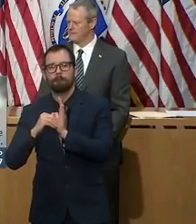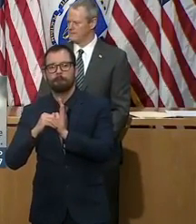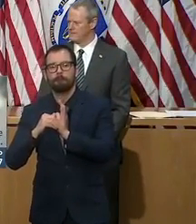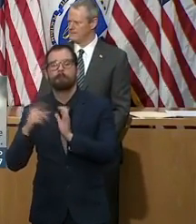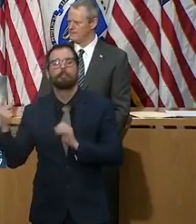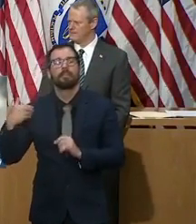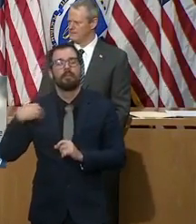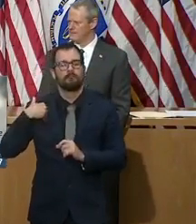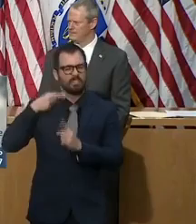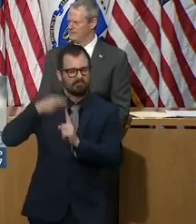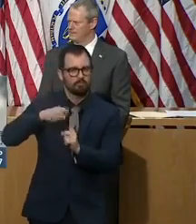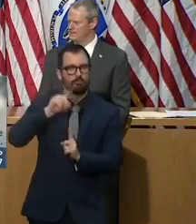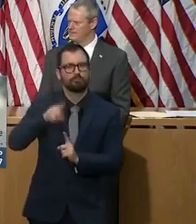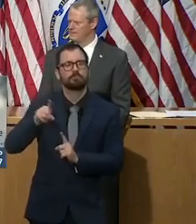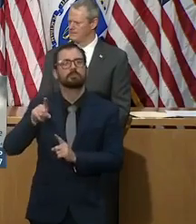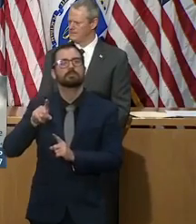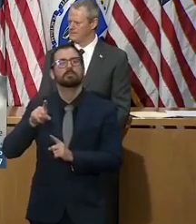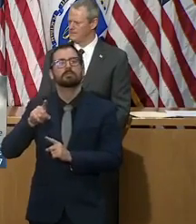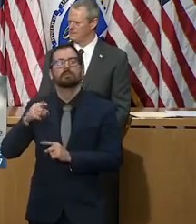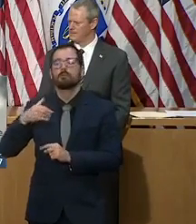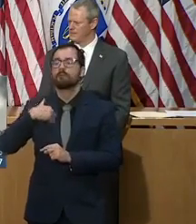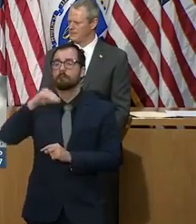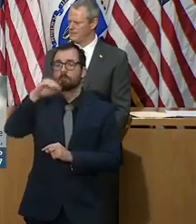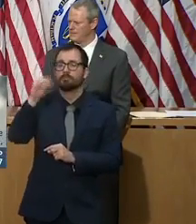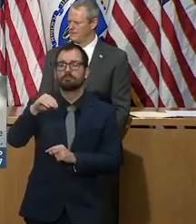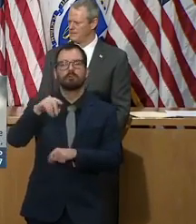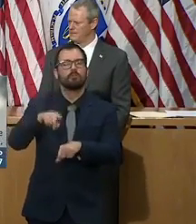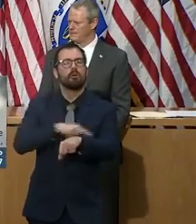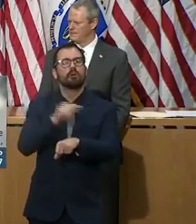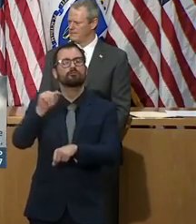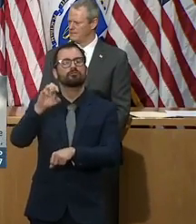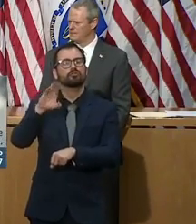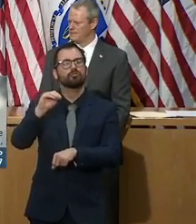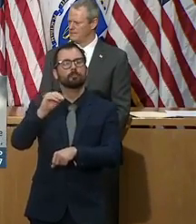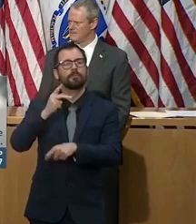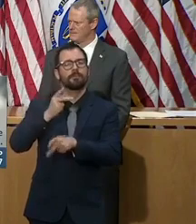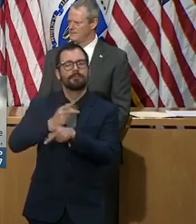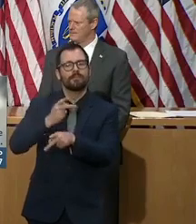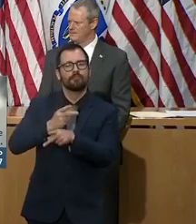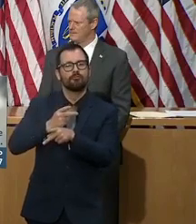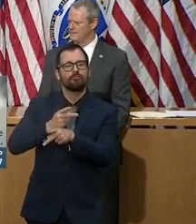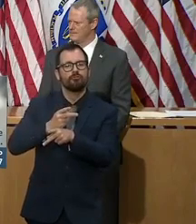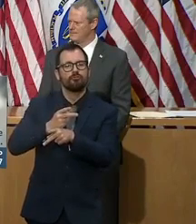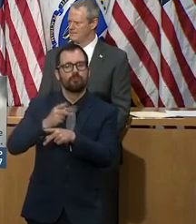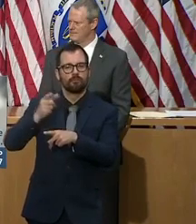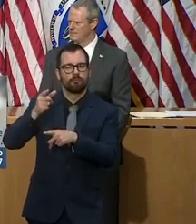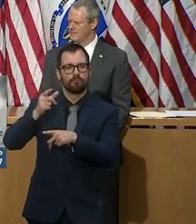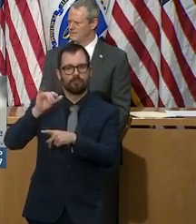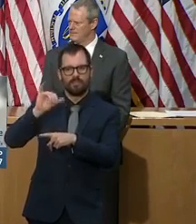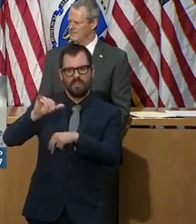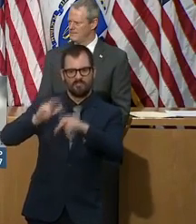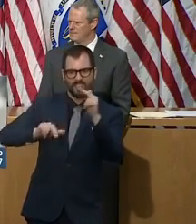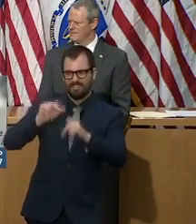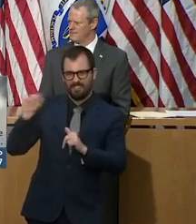home facility residents and staff that have been tested and how you're addressing any obstacles.